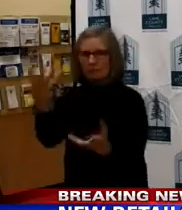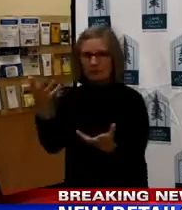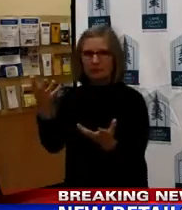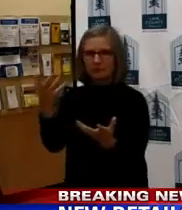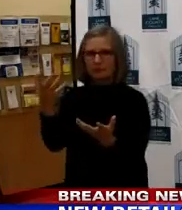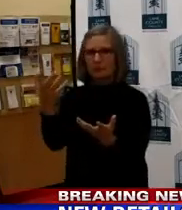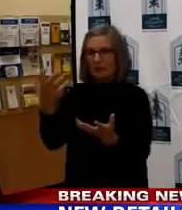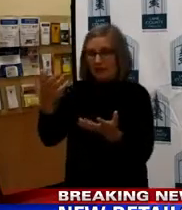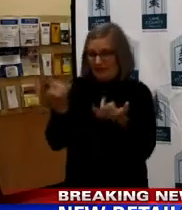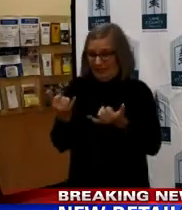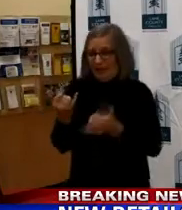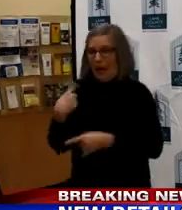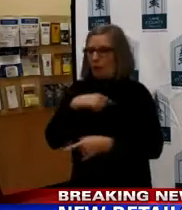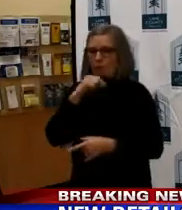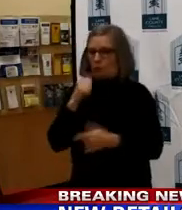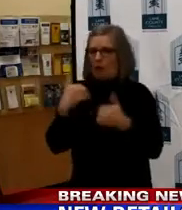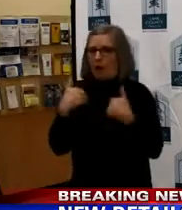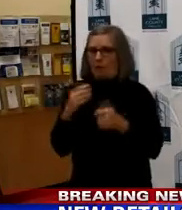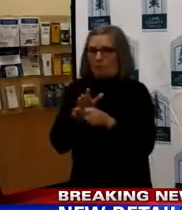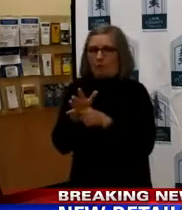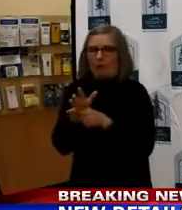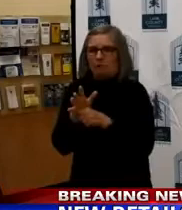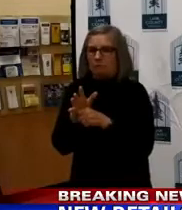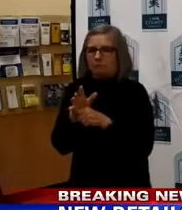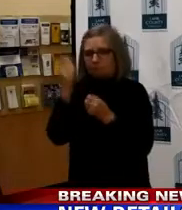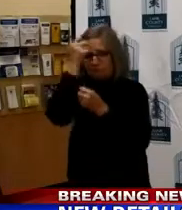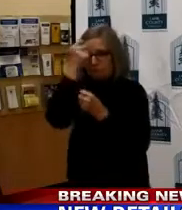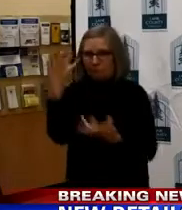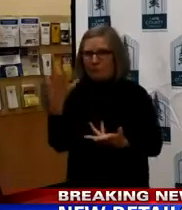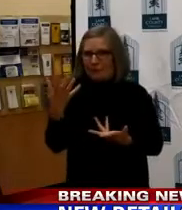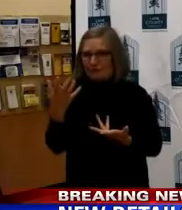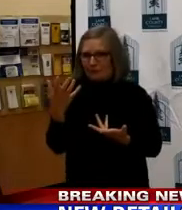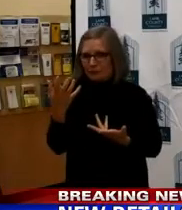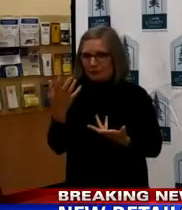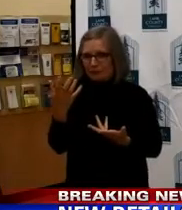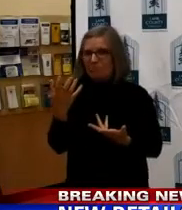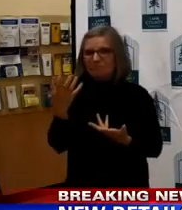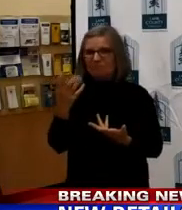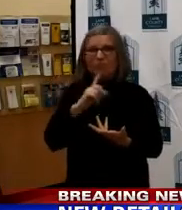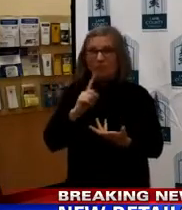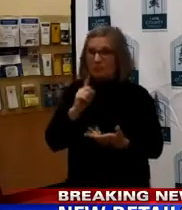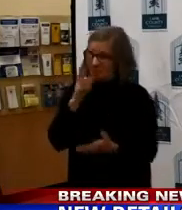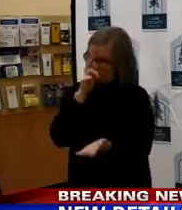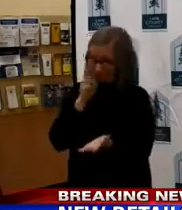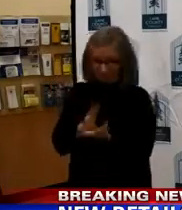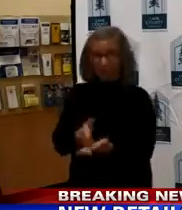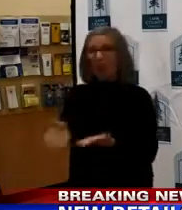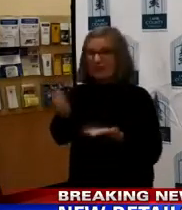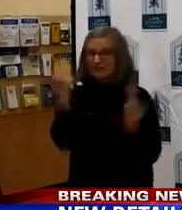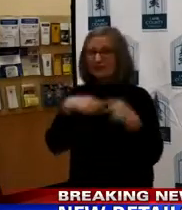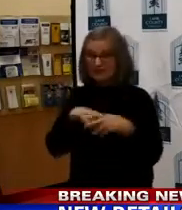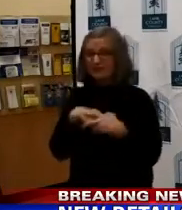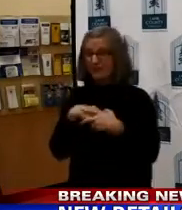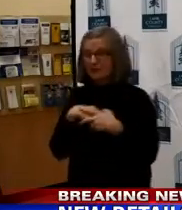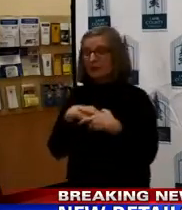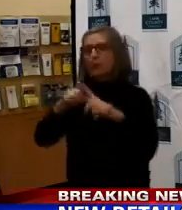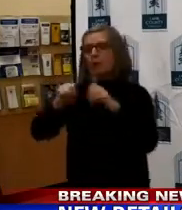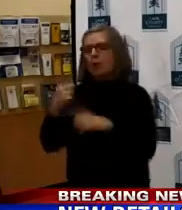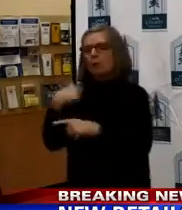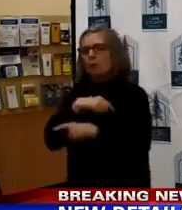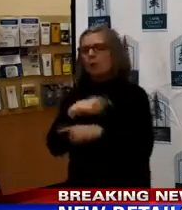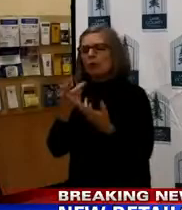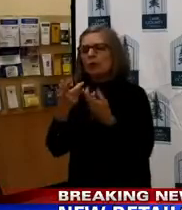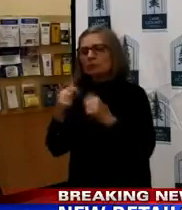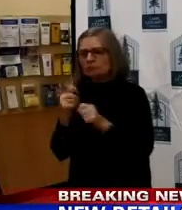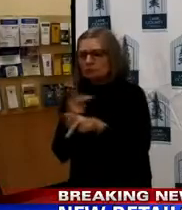have a lot of data. I think it's important to be upfront about that. But we are looking into other options on how we can collect what data is